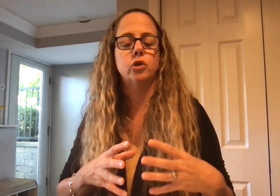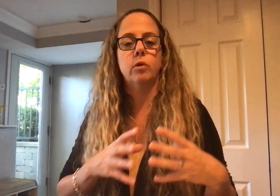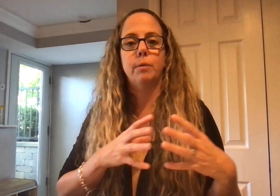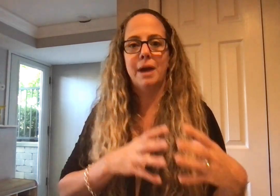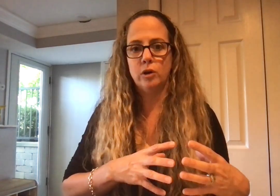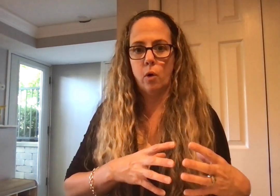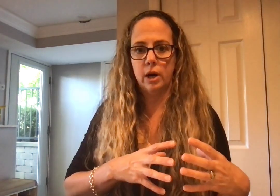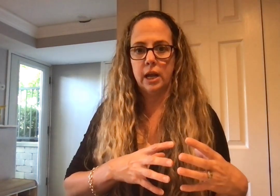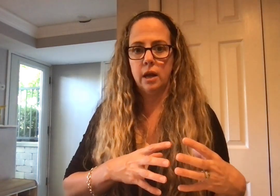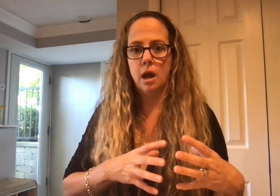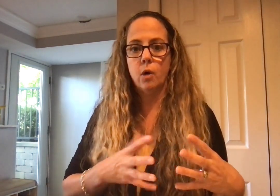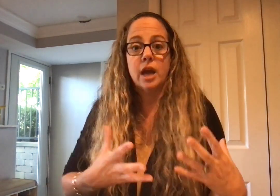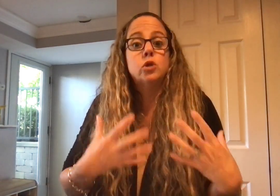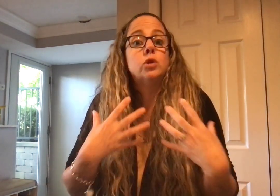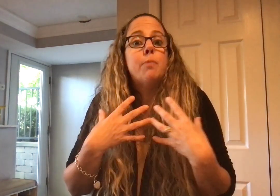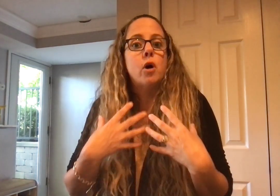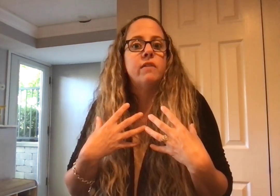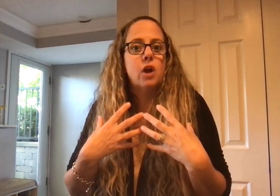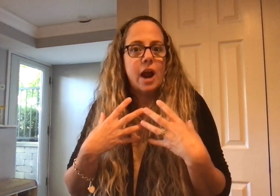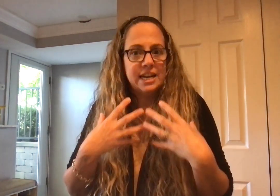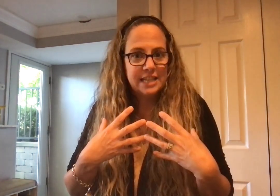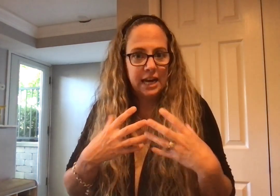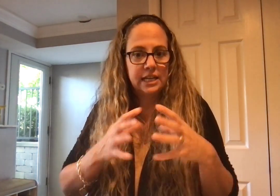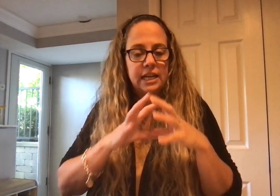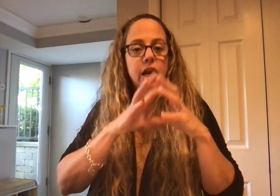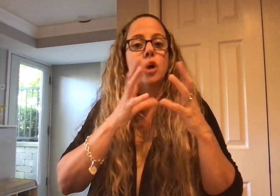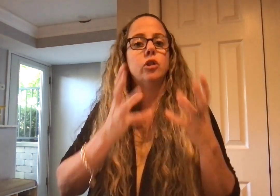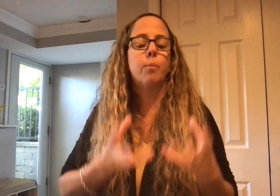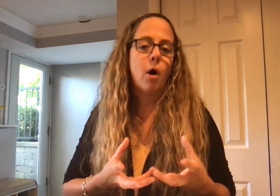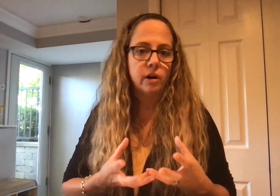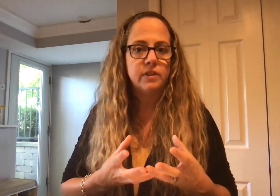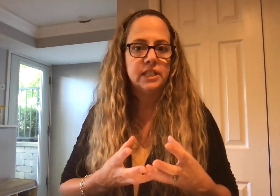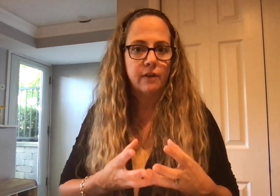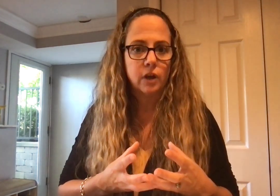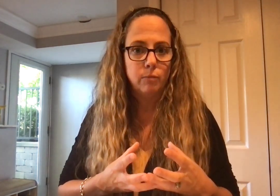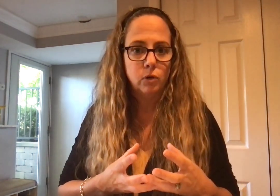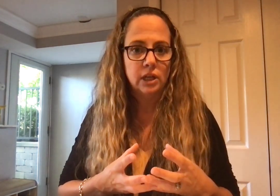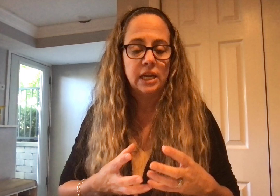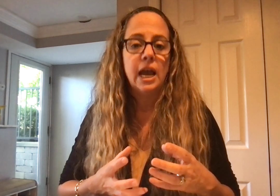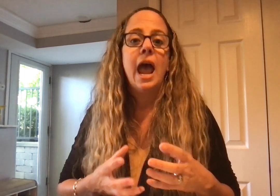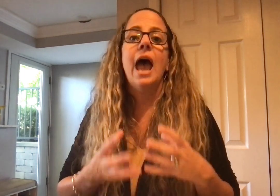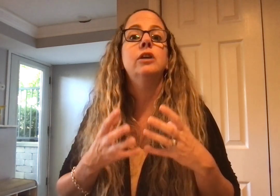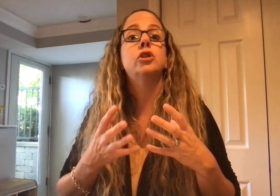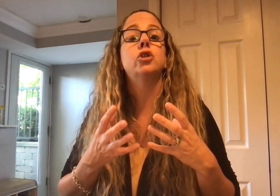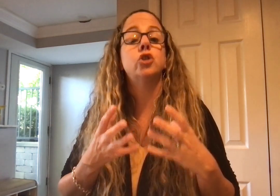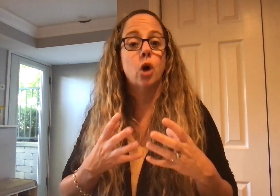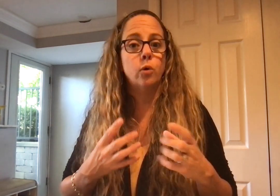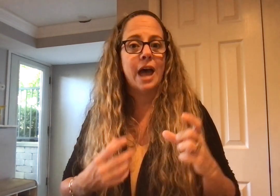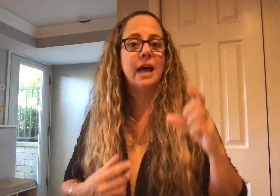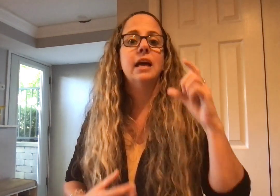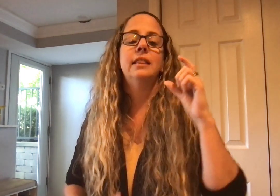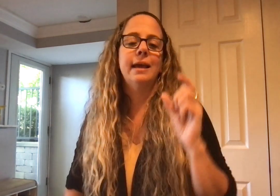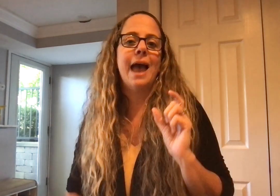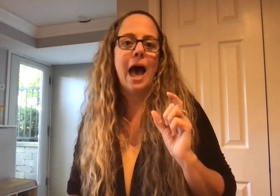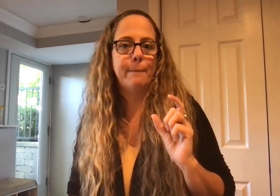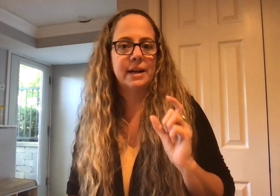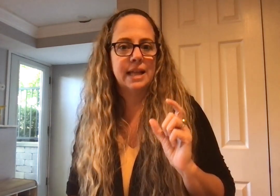cultural minority. Okay, so it's part of their identity. They're part of the deaf community. And to show that, they capitalize